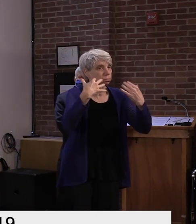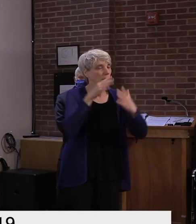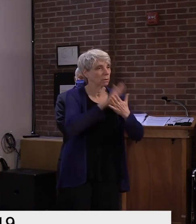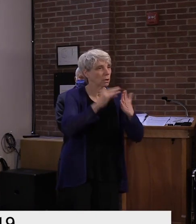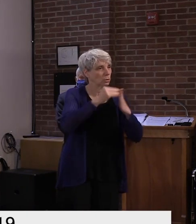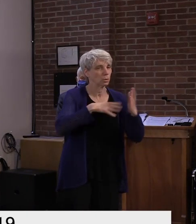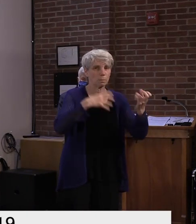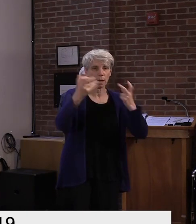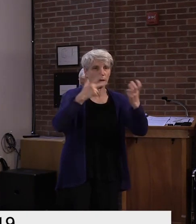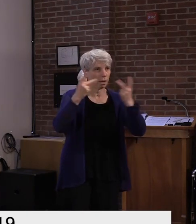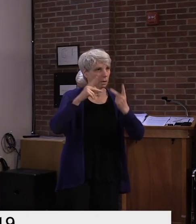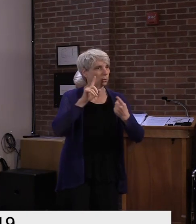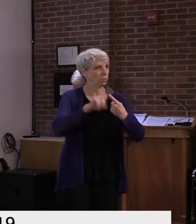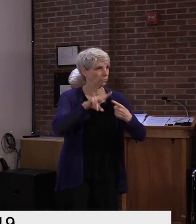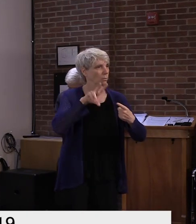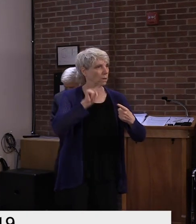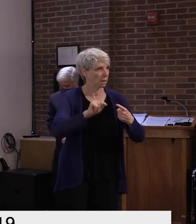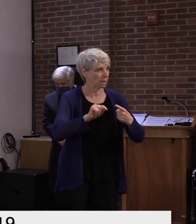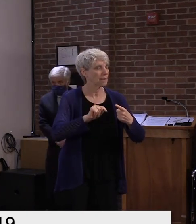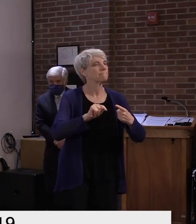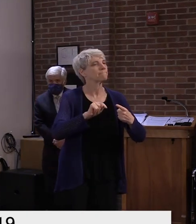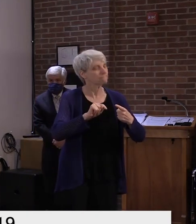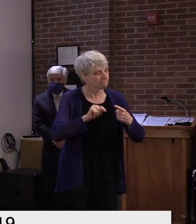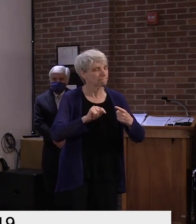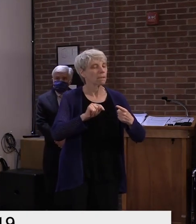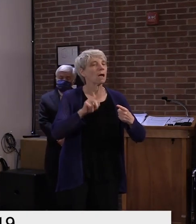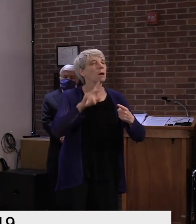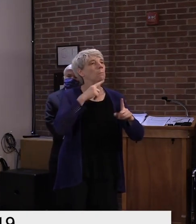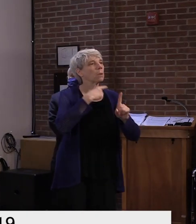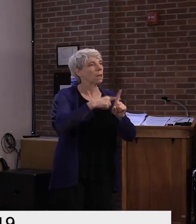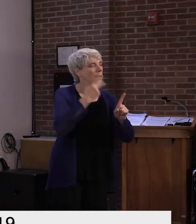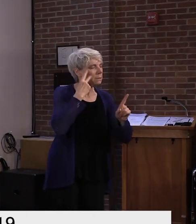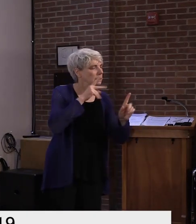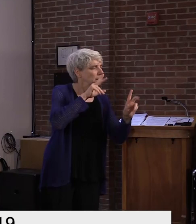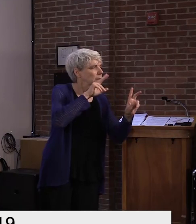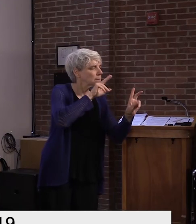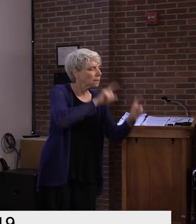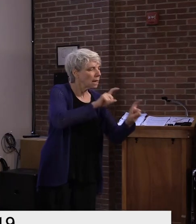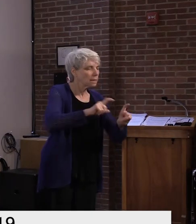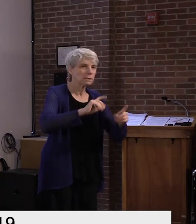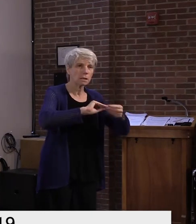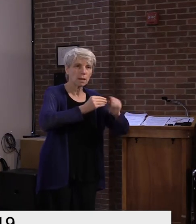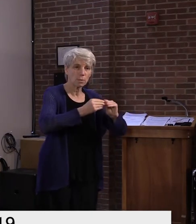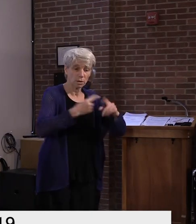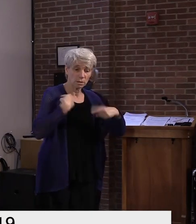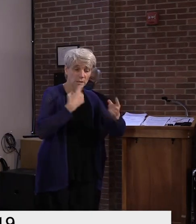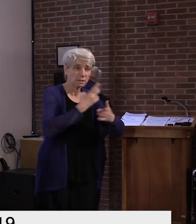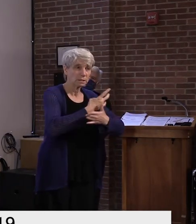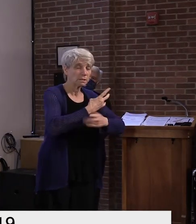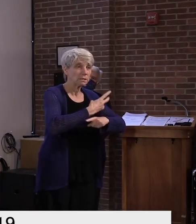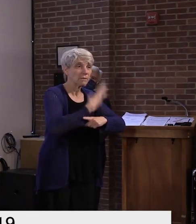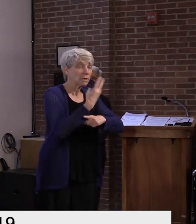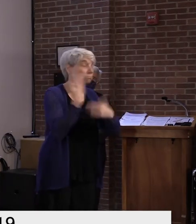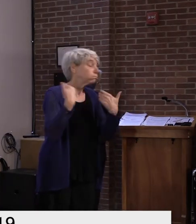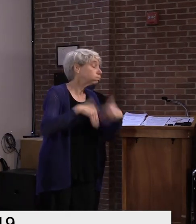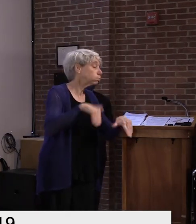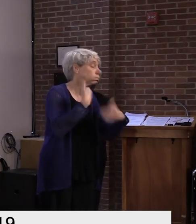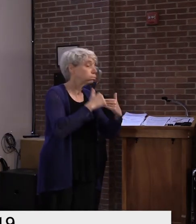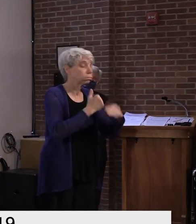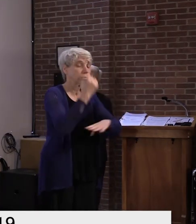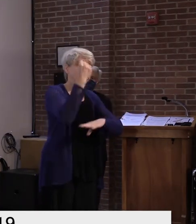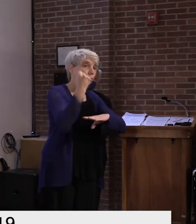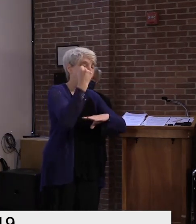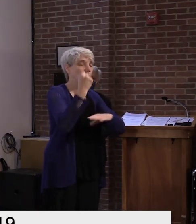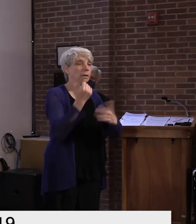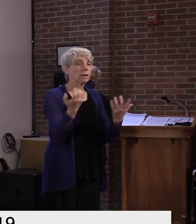students start to arrive. And when you look at our testing numbers, the tests conducted in the last 7 days were the greatest number of tests that